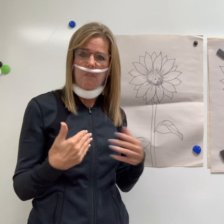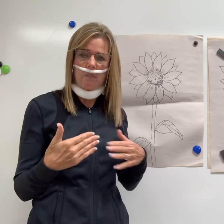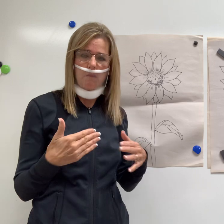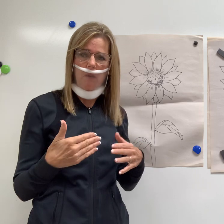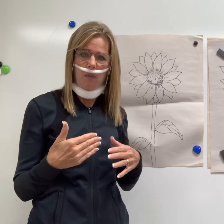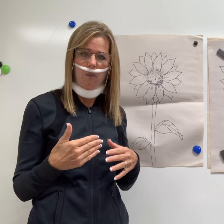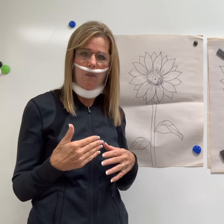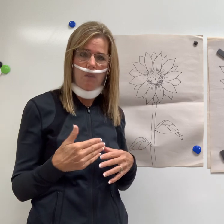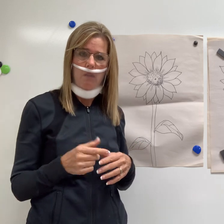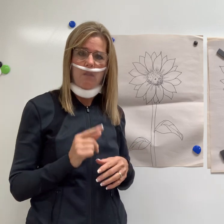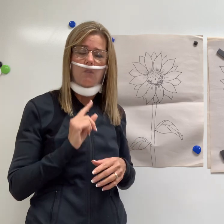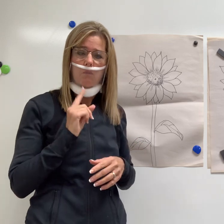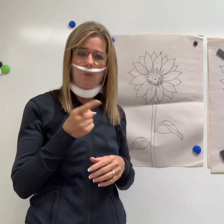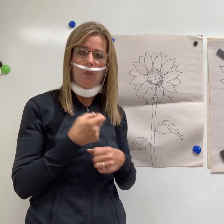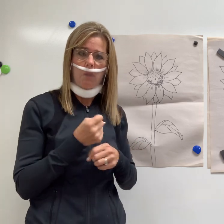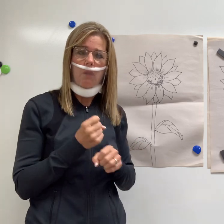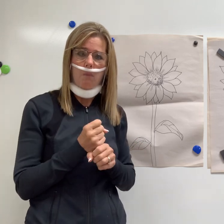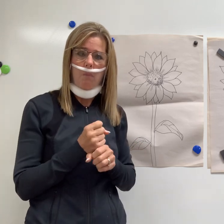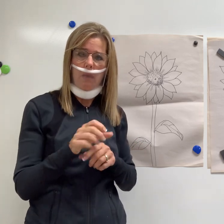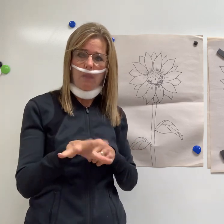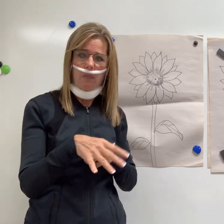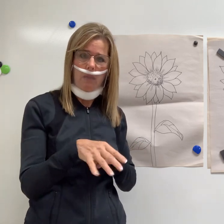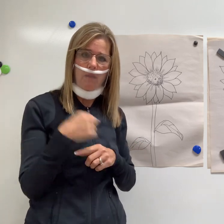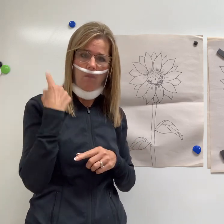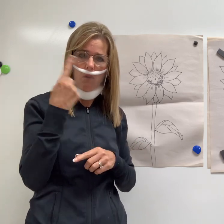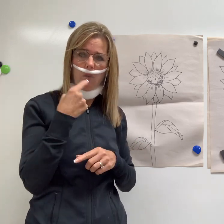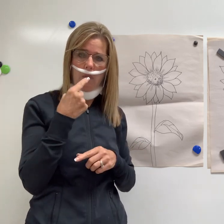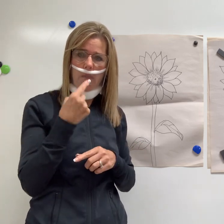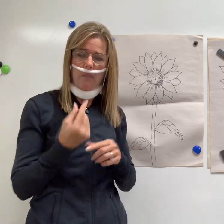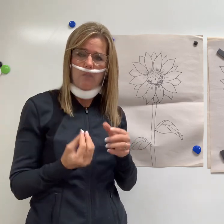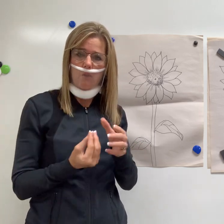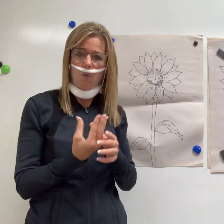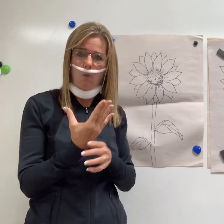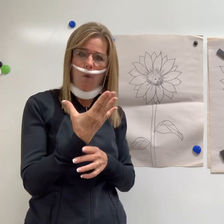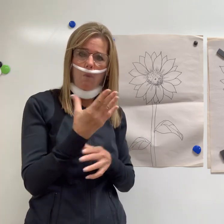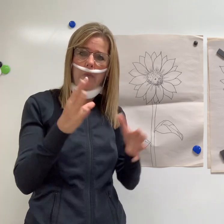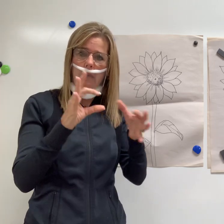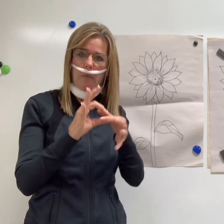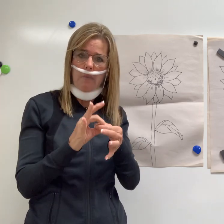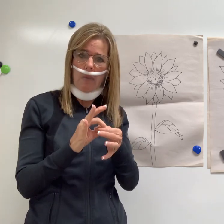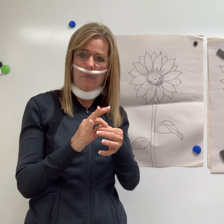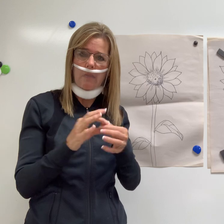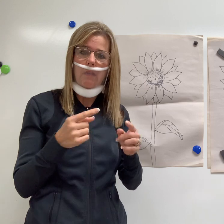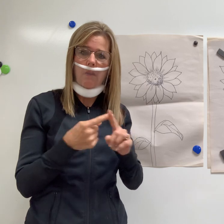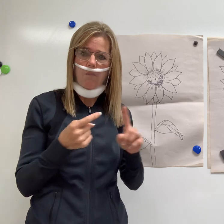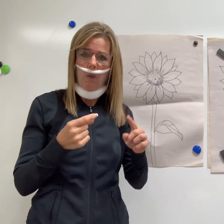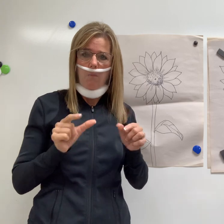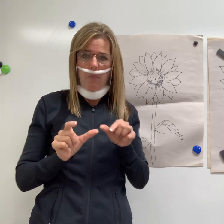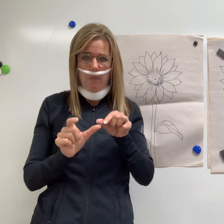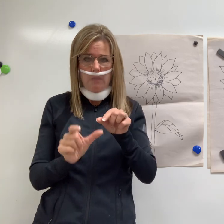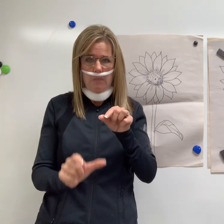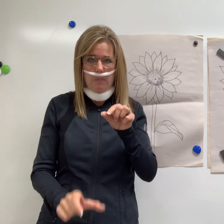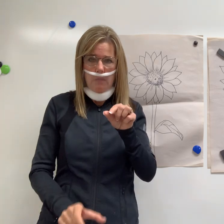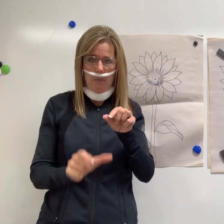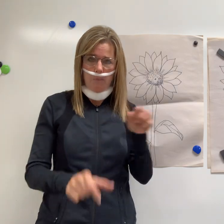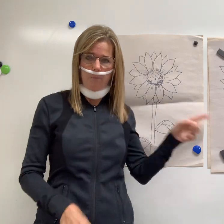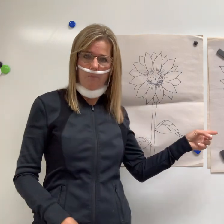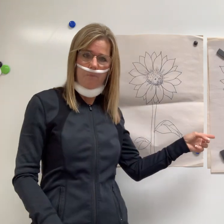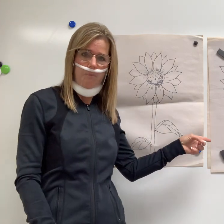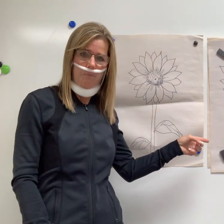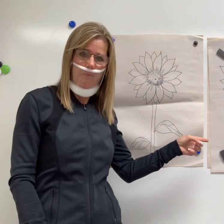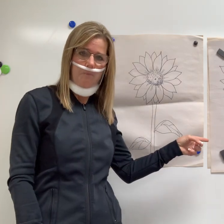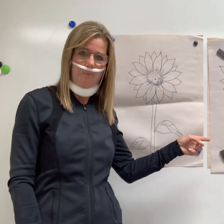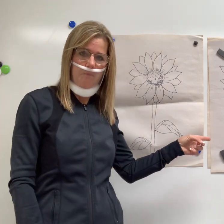This is what's really gonna make the leaf look like it's growing from the stem. I'm gonna look at this line that we